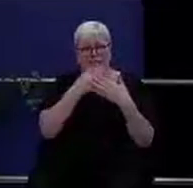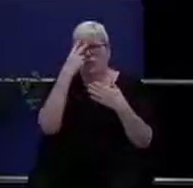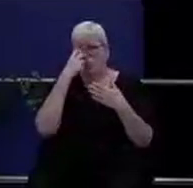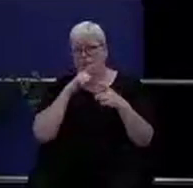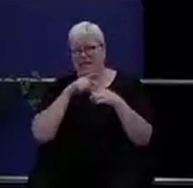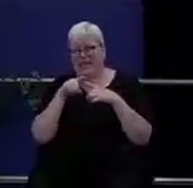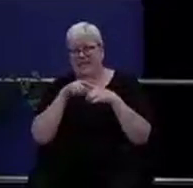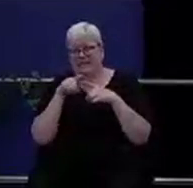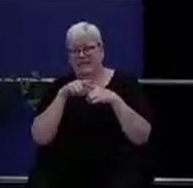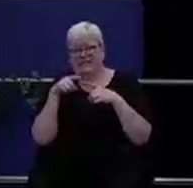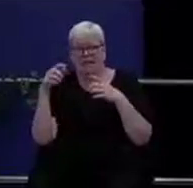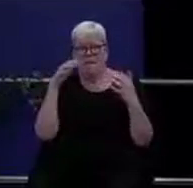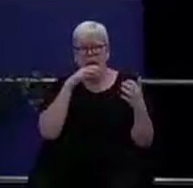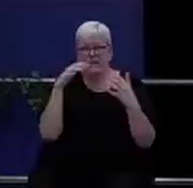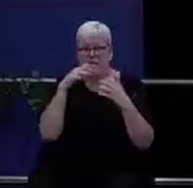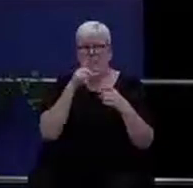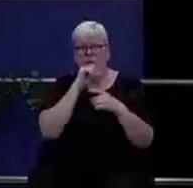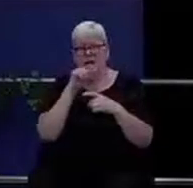bird.